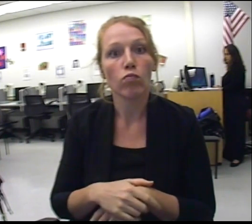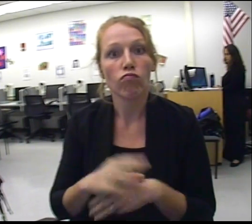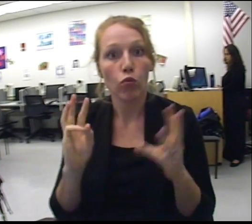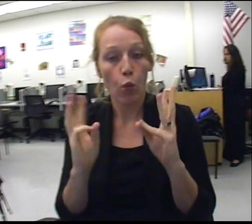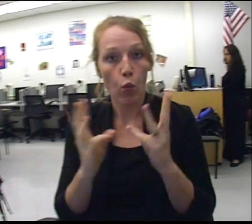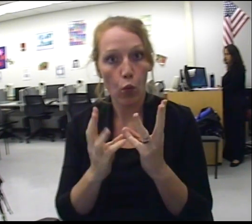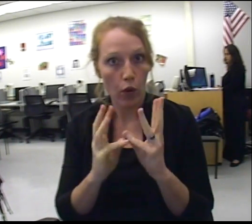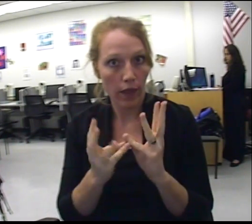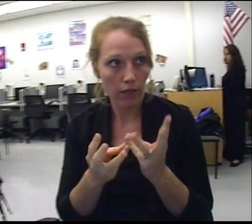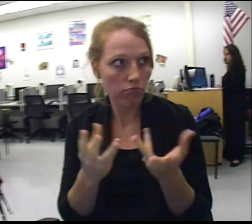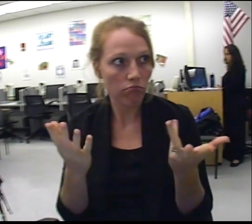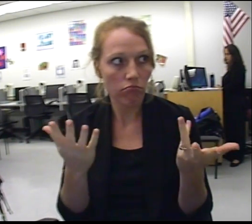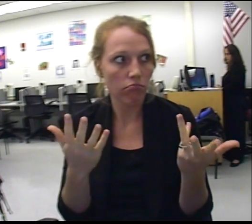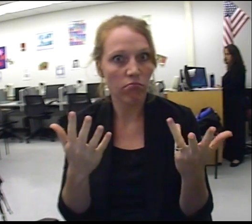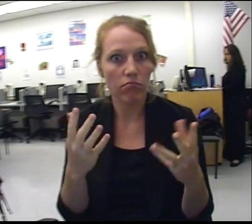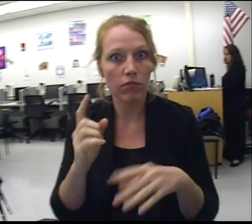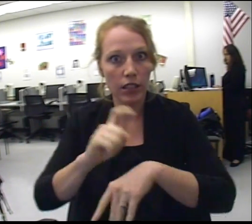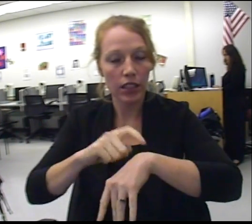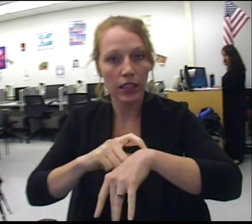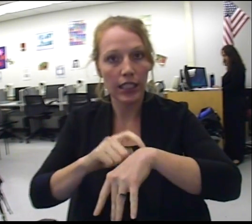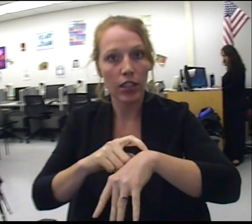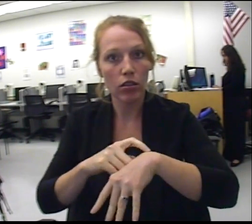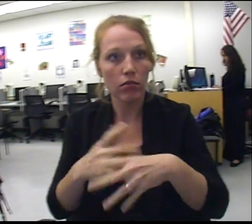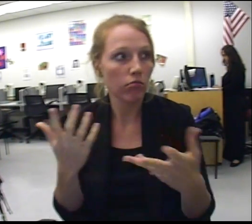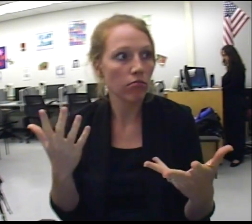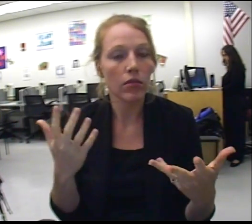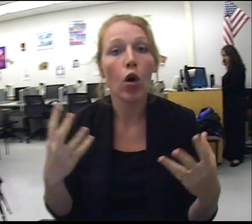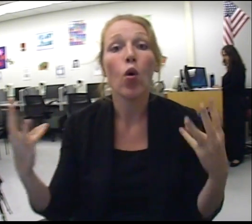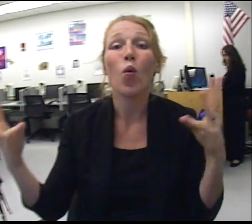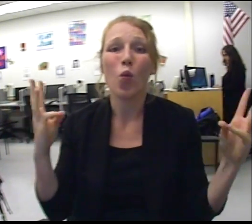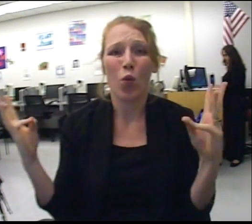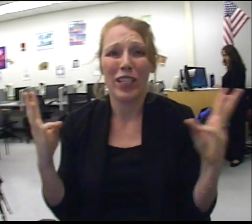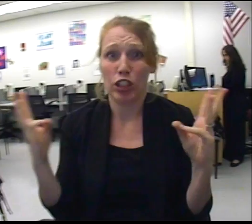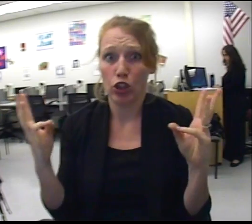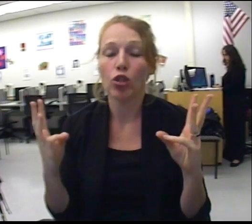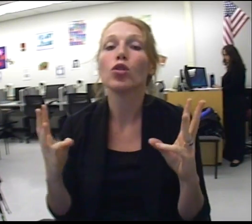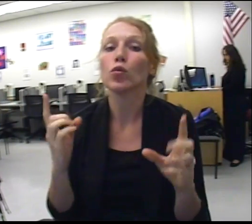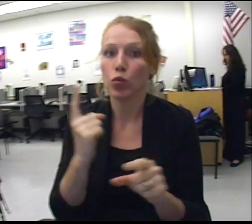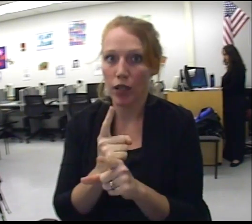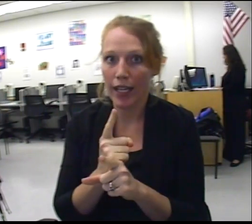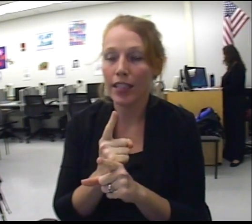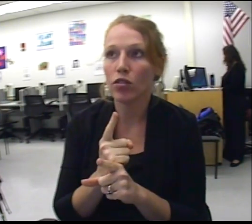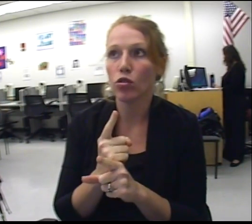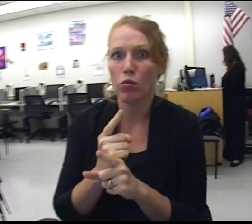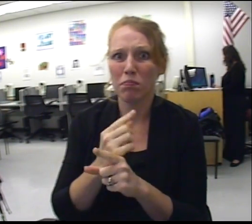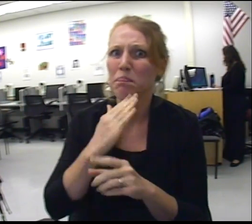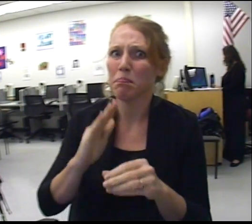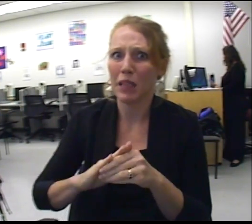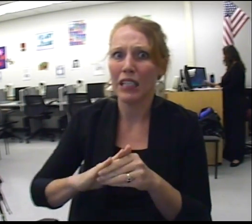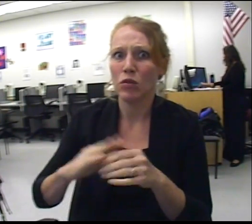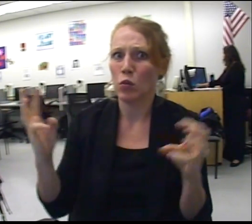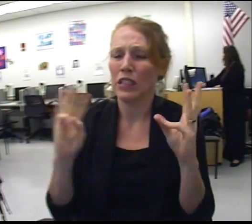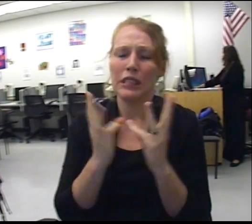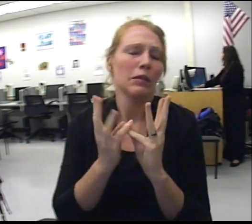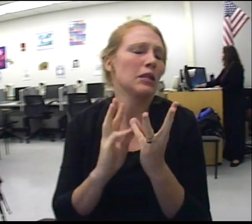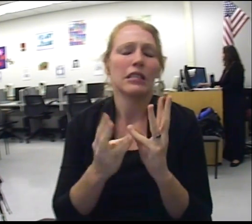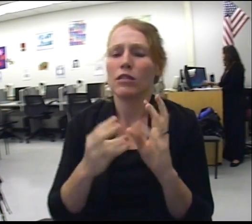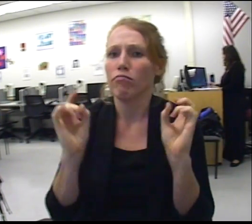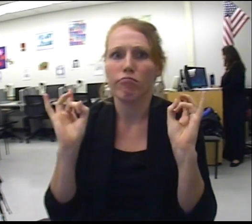only rough terrain to get over, but now they've got bad weather to deal with. But he's very speedy. He gets those cannons down to